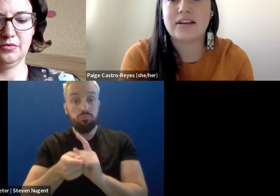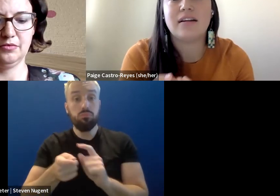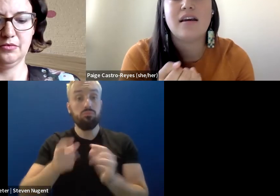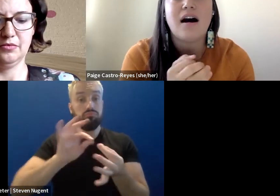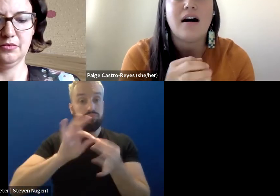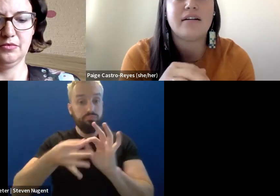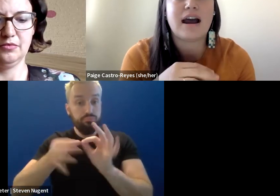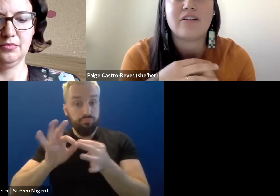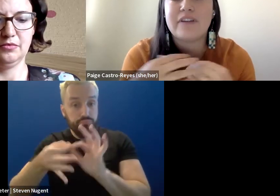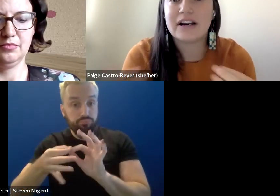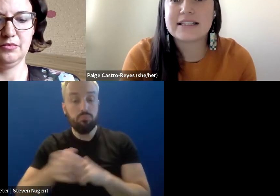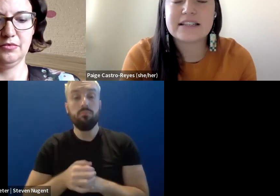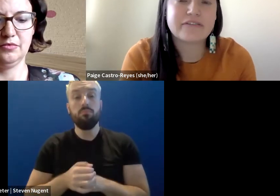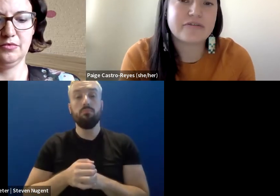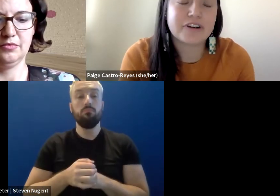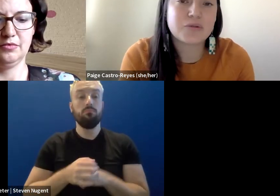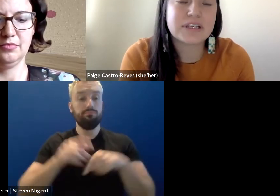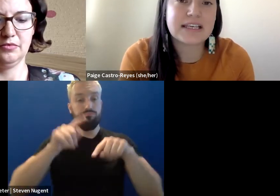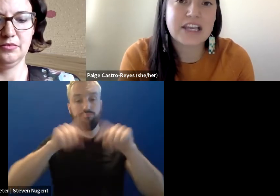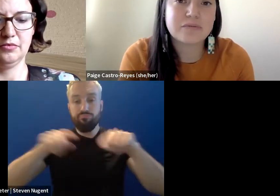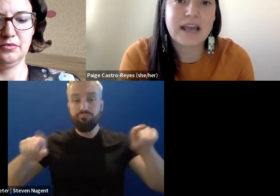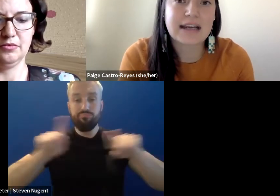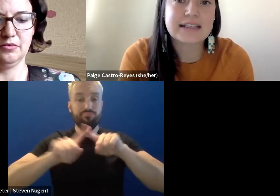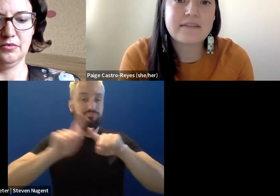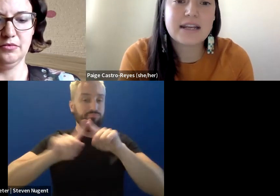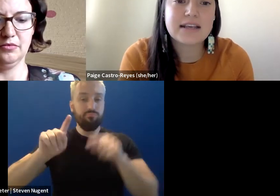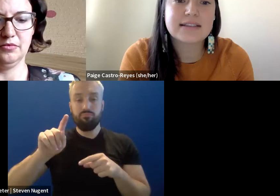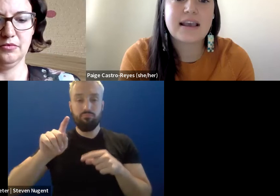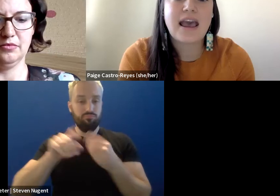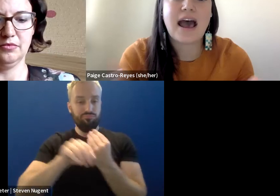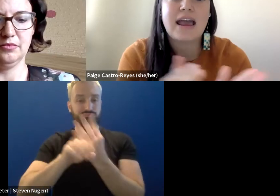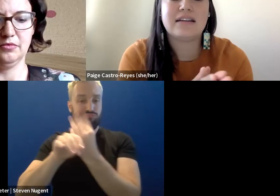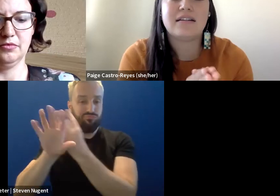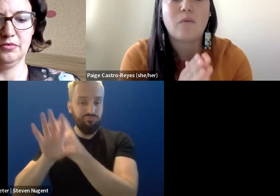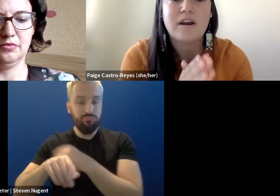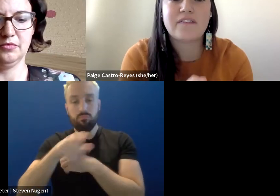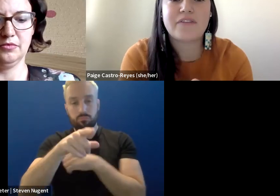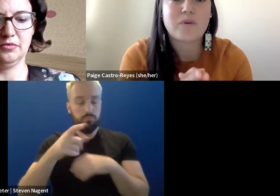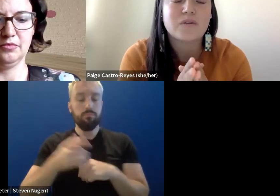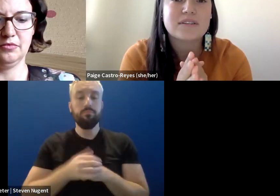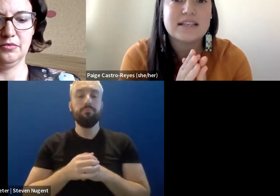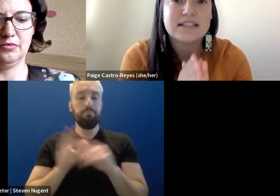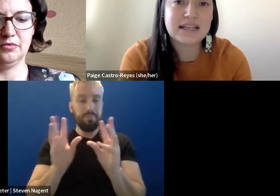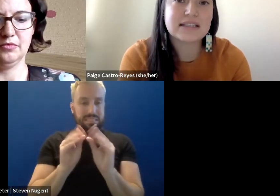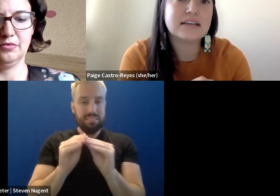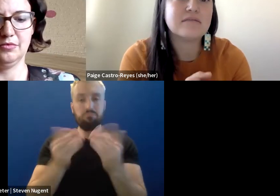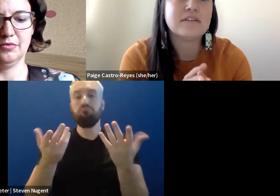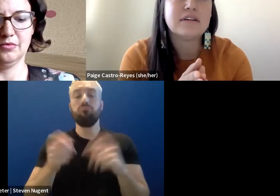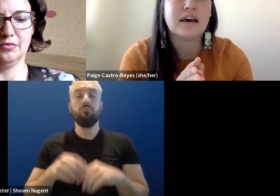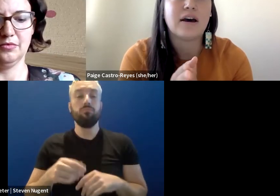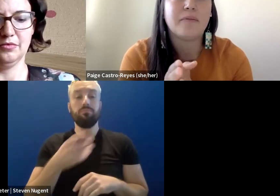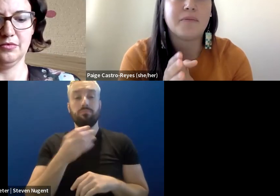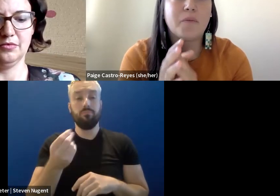interpretation on our various different virtual engagement activities. And one of the most